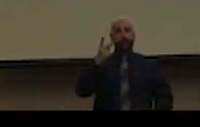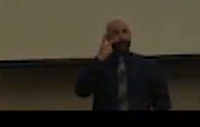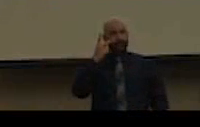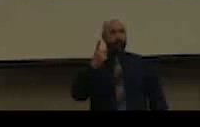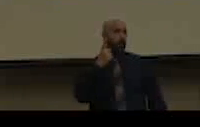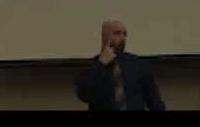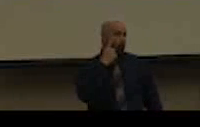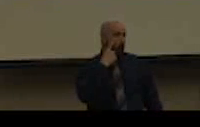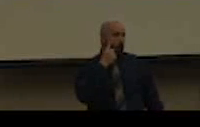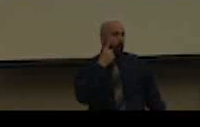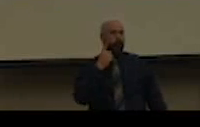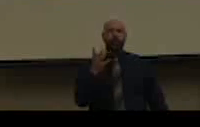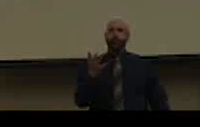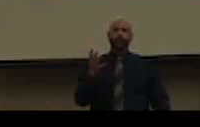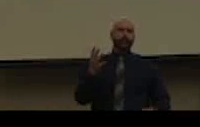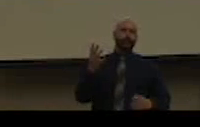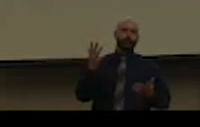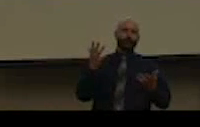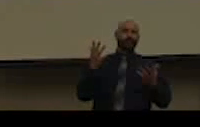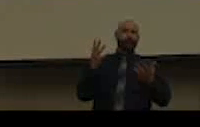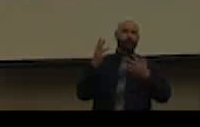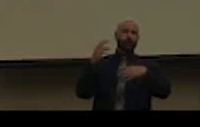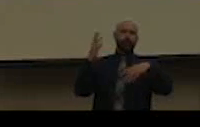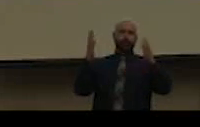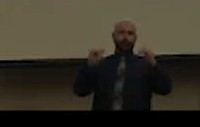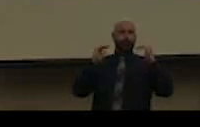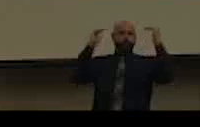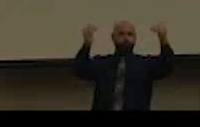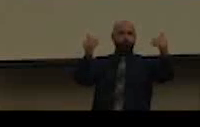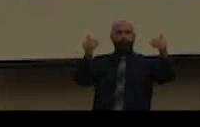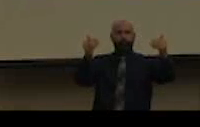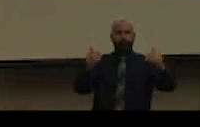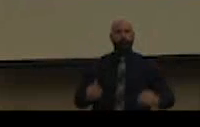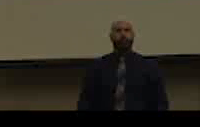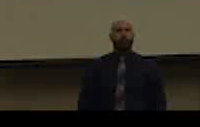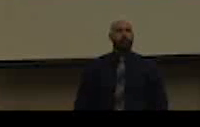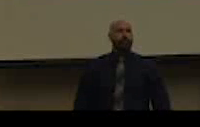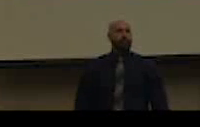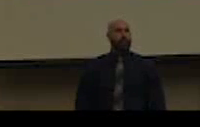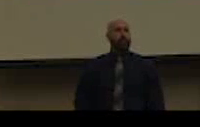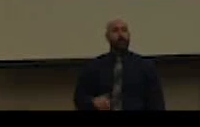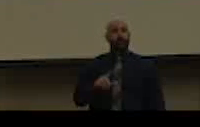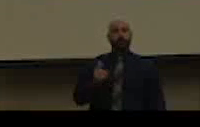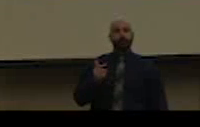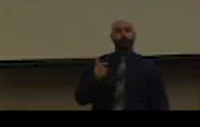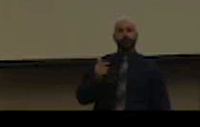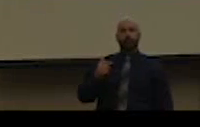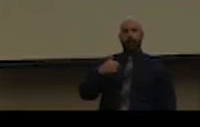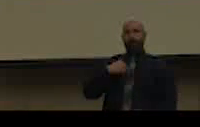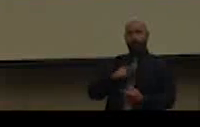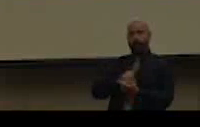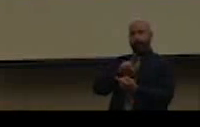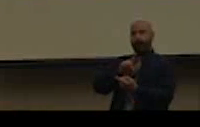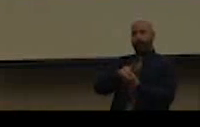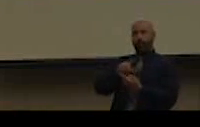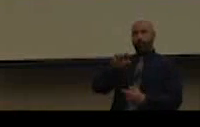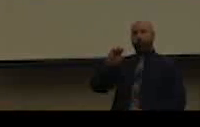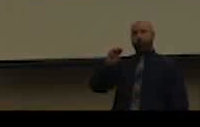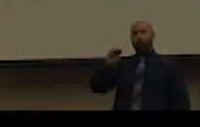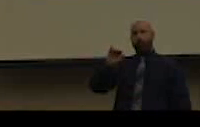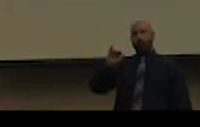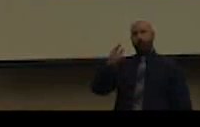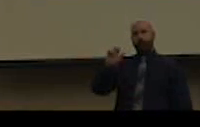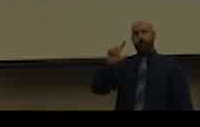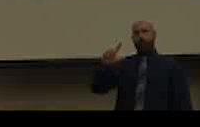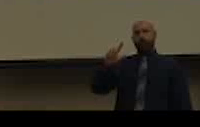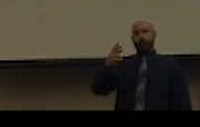Another opportunity I had was to meet with Michael Hack at GNO Inc. And he said, yeah, we want this, but you know, I don't understand.